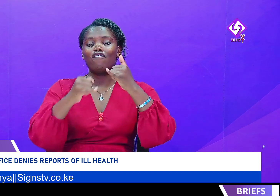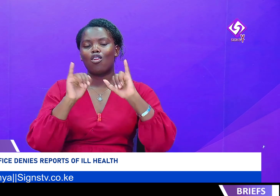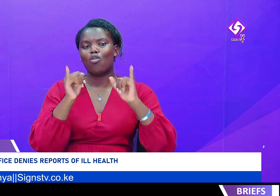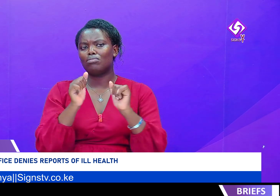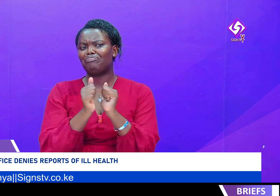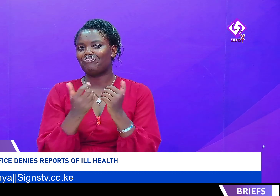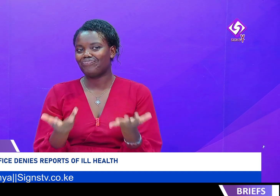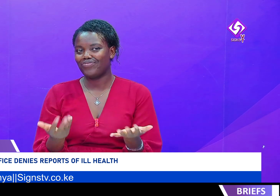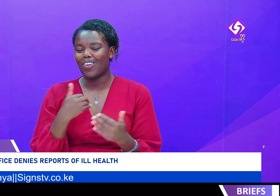On other news,